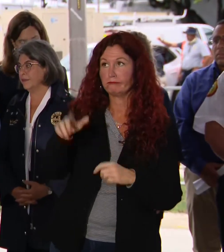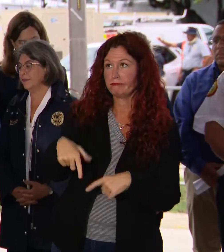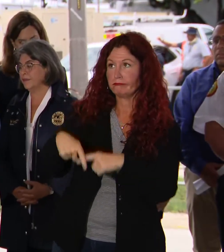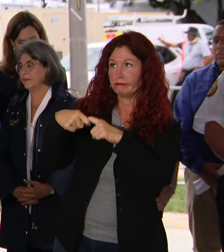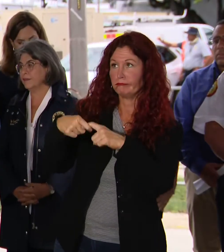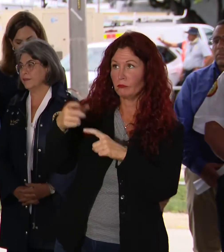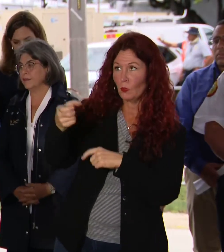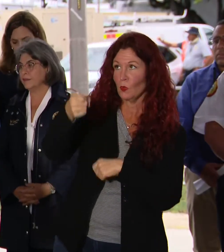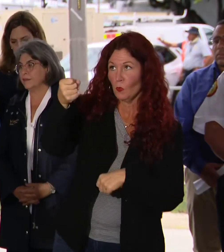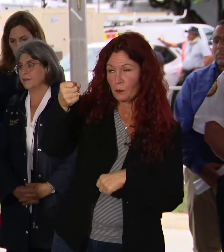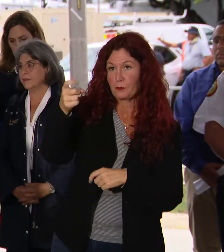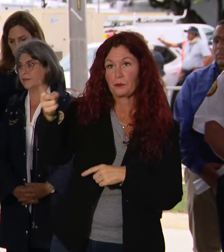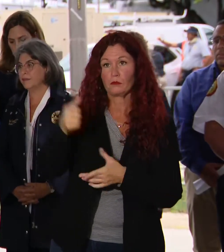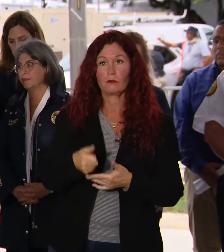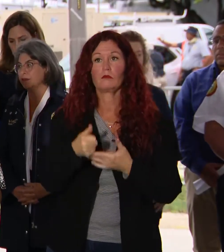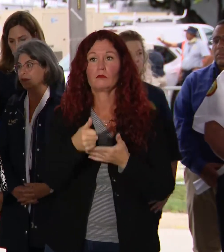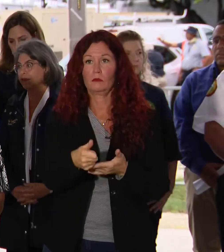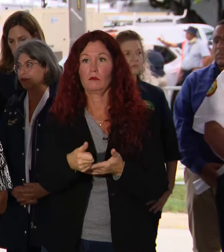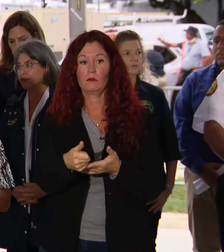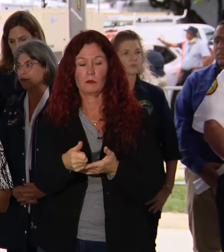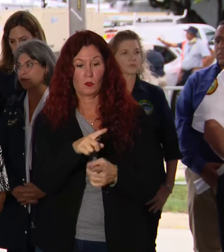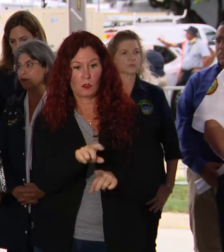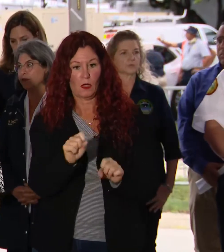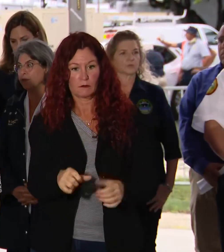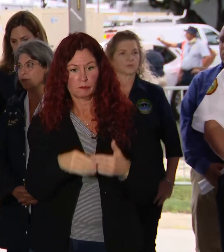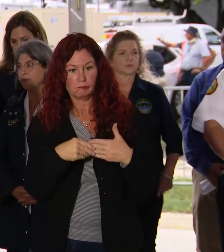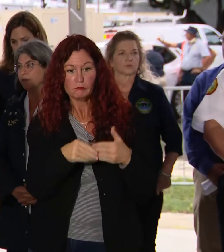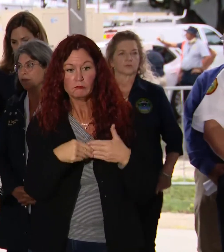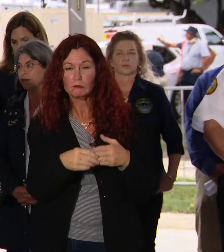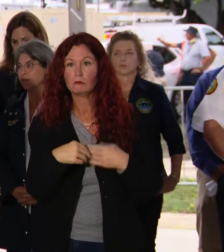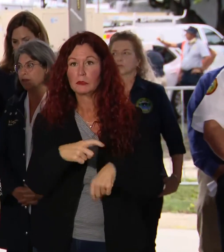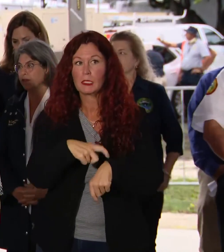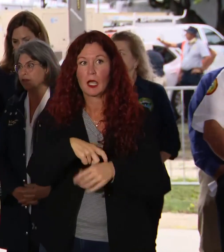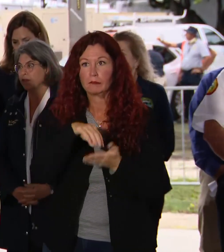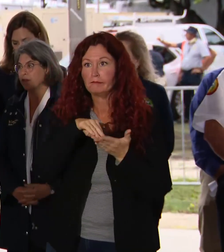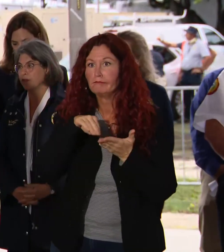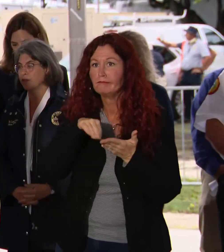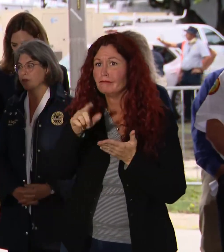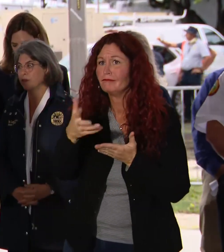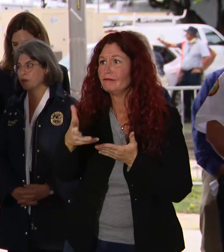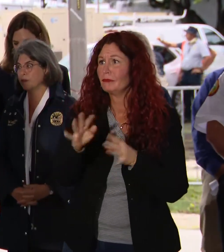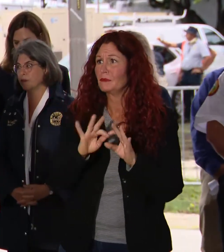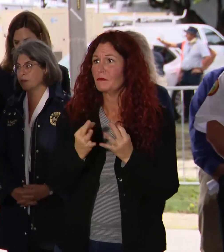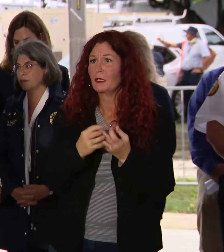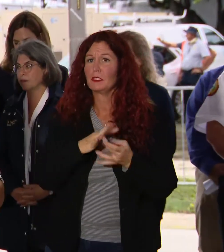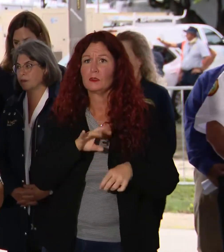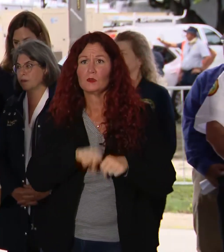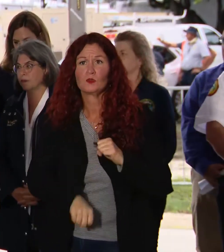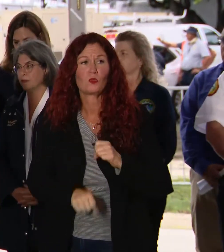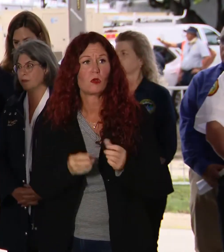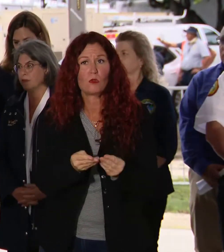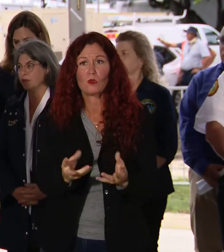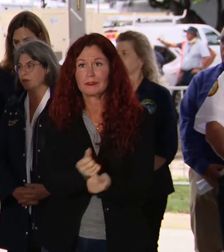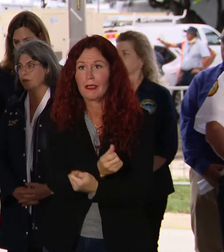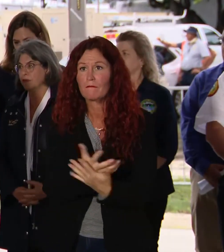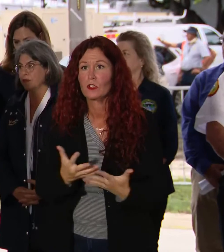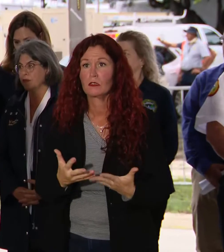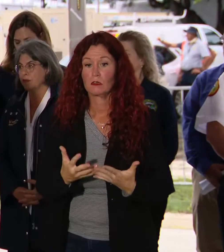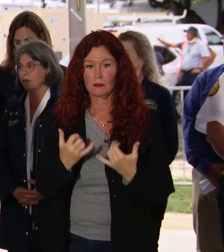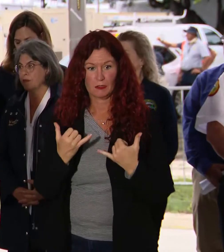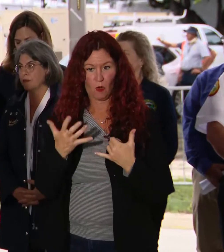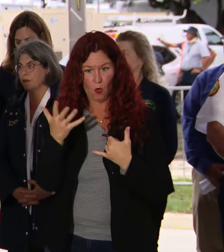make sure that people who are have already been broken into pieces are not fully